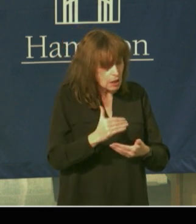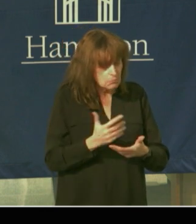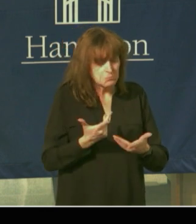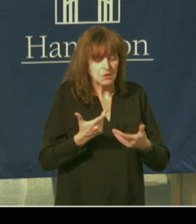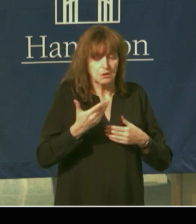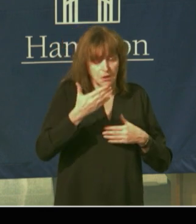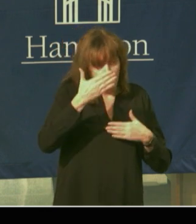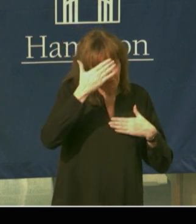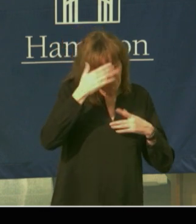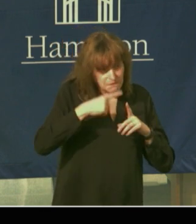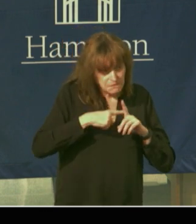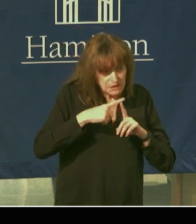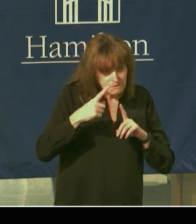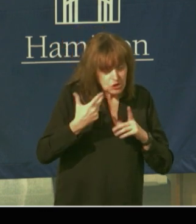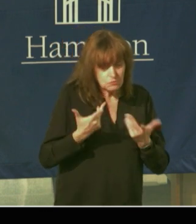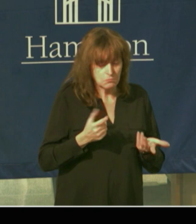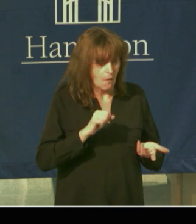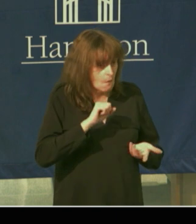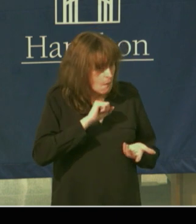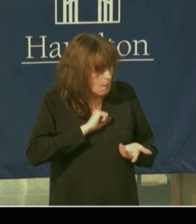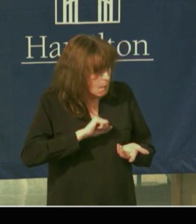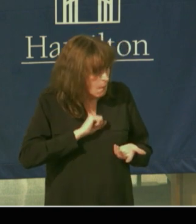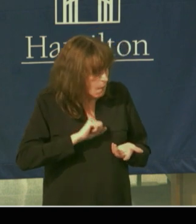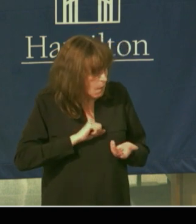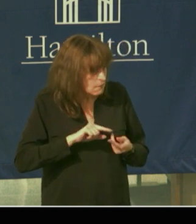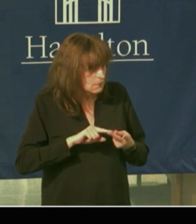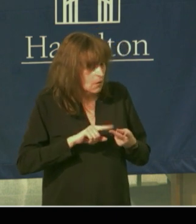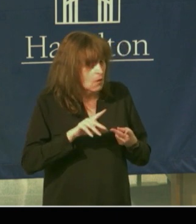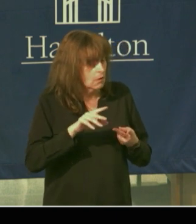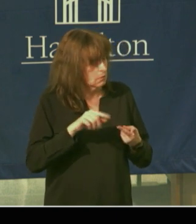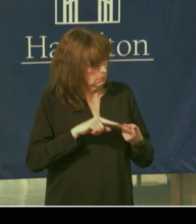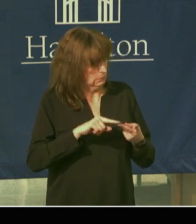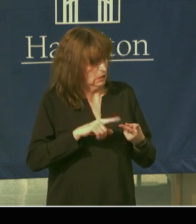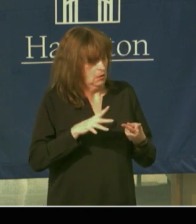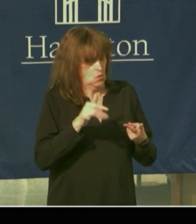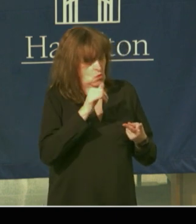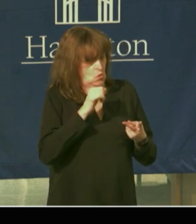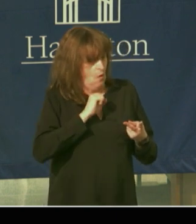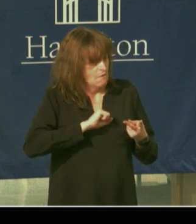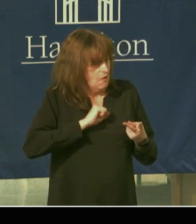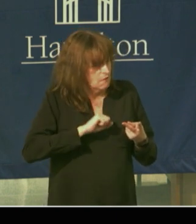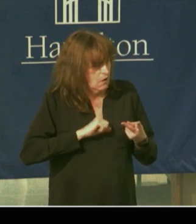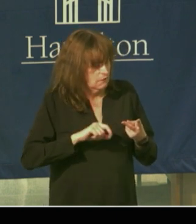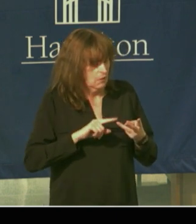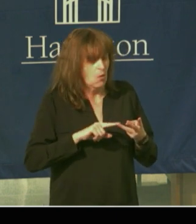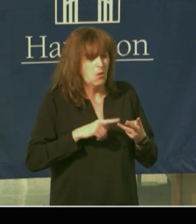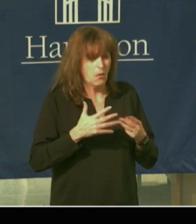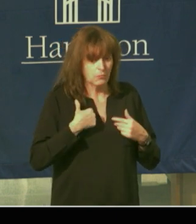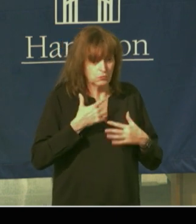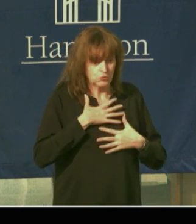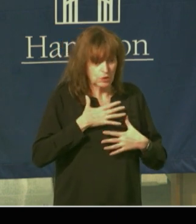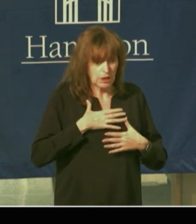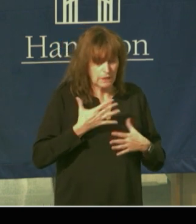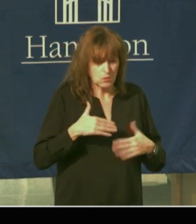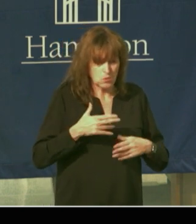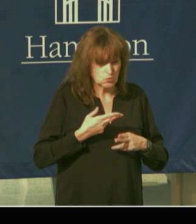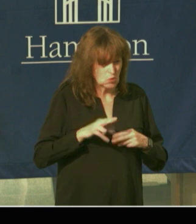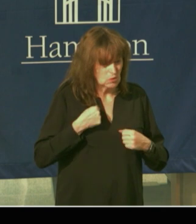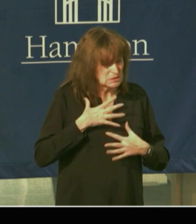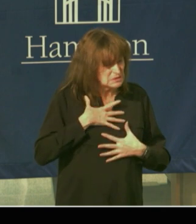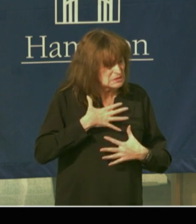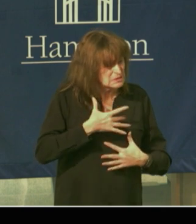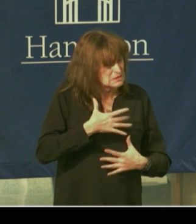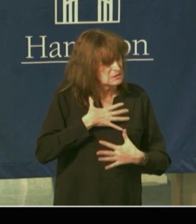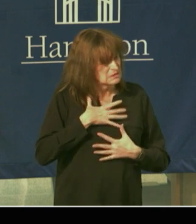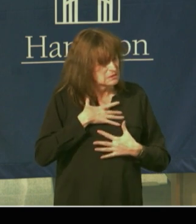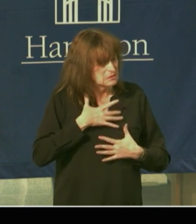developing a cough, a worsening cough, developing shortness of breath. Reach out to phoning Telehealth Ontario, call your